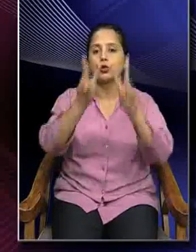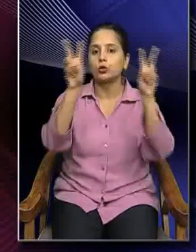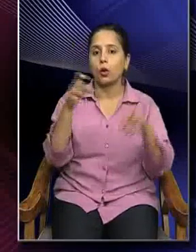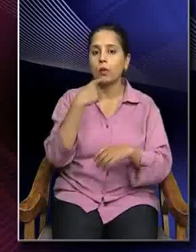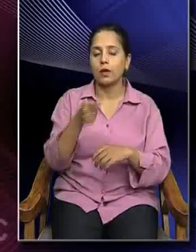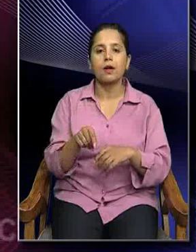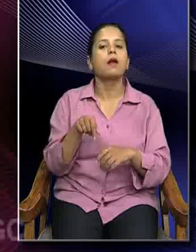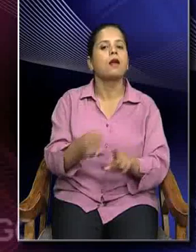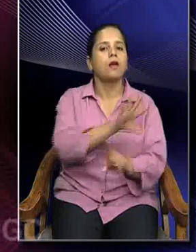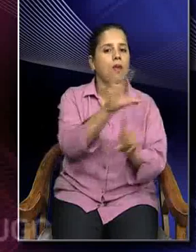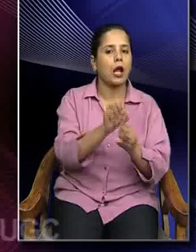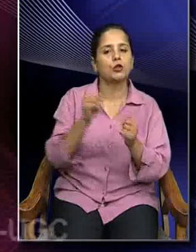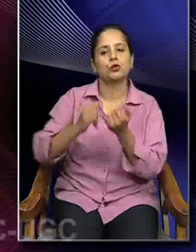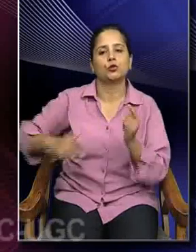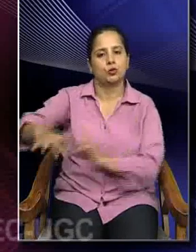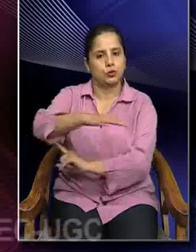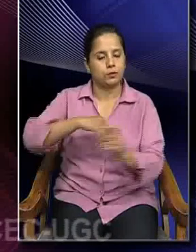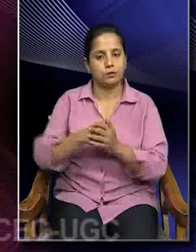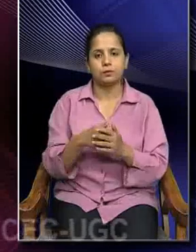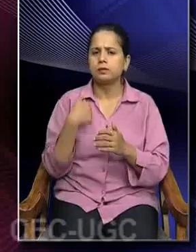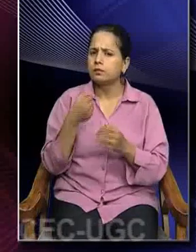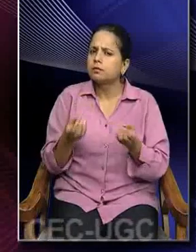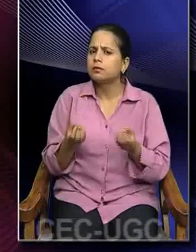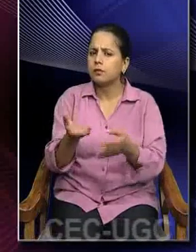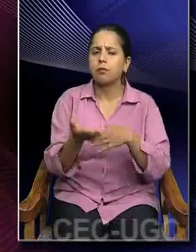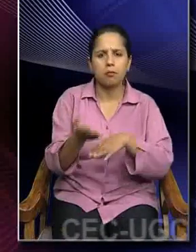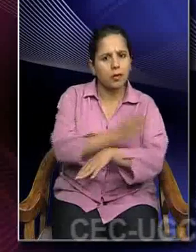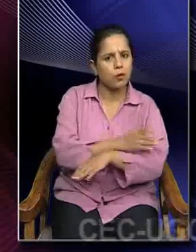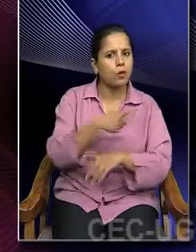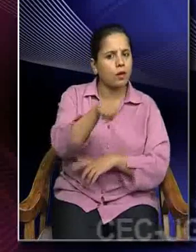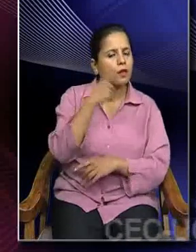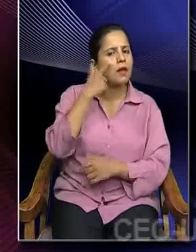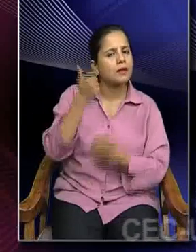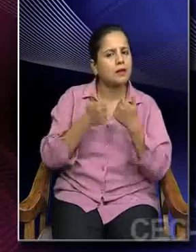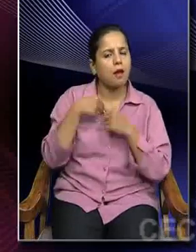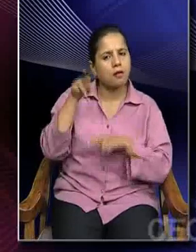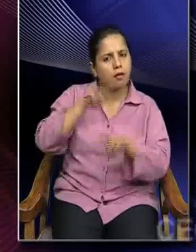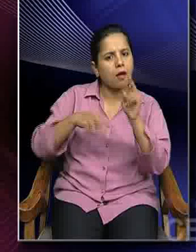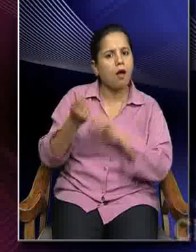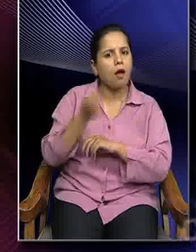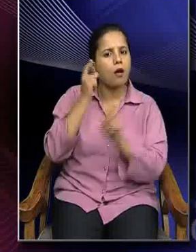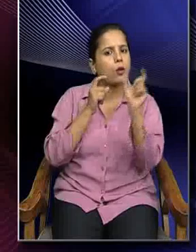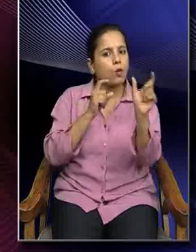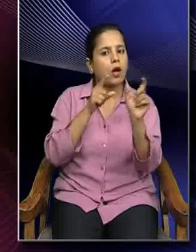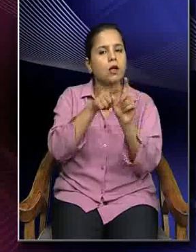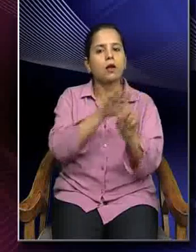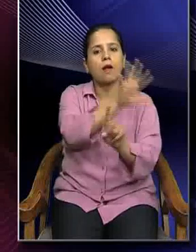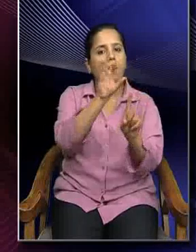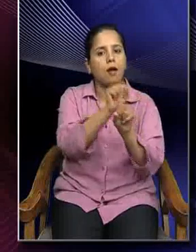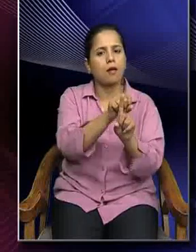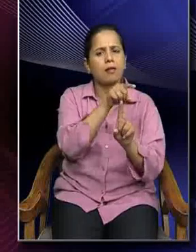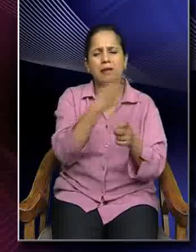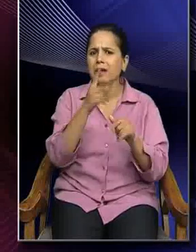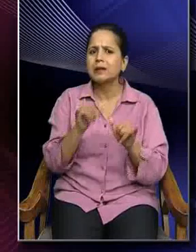is culture and society. Now, before we begin, let us first try to understand this term culture is very